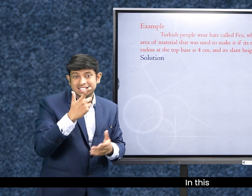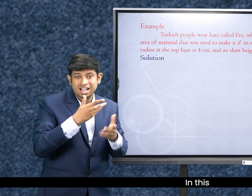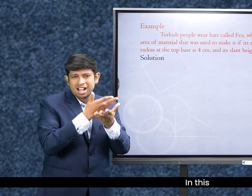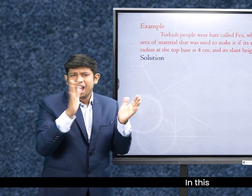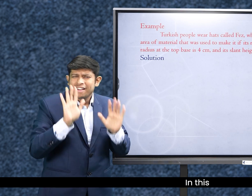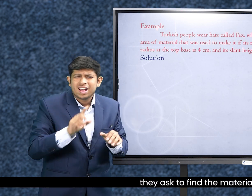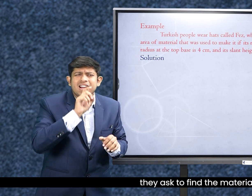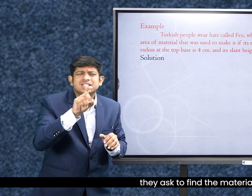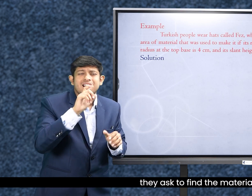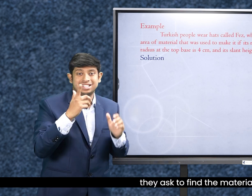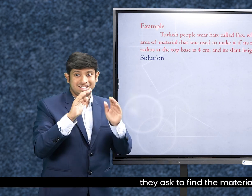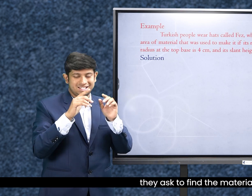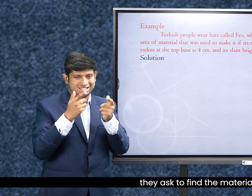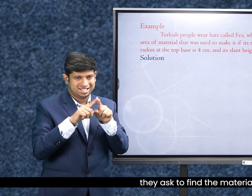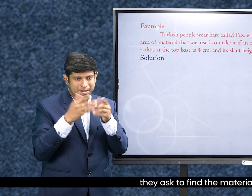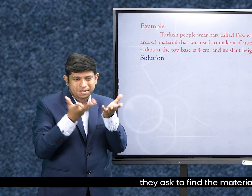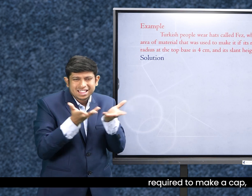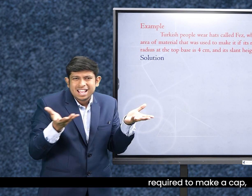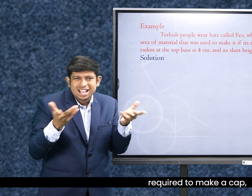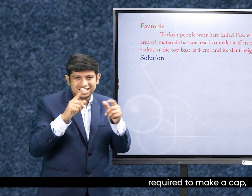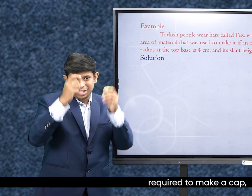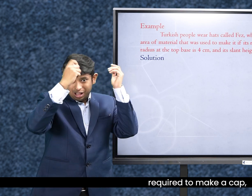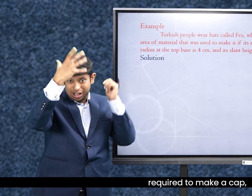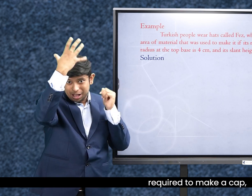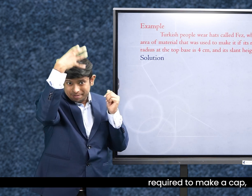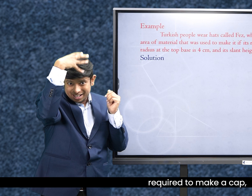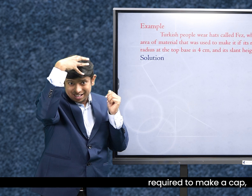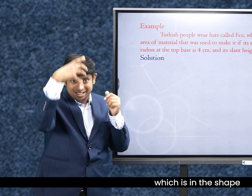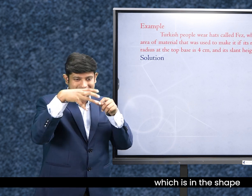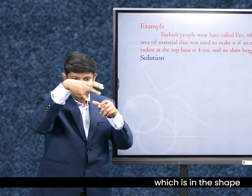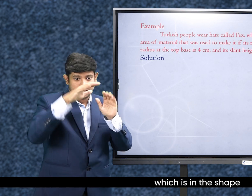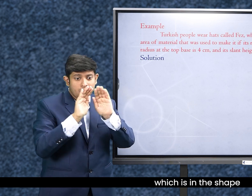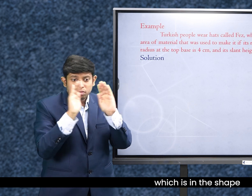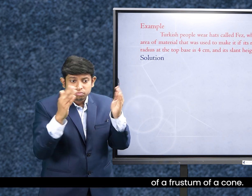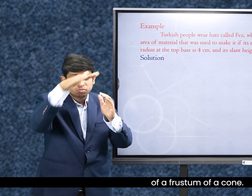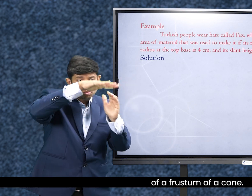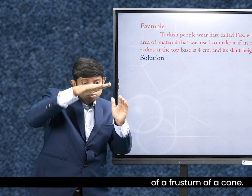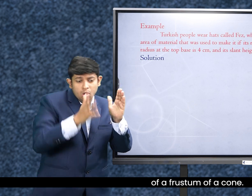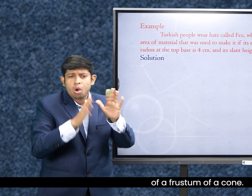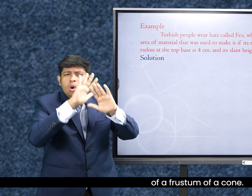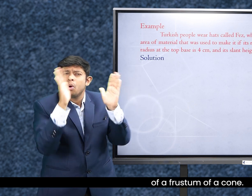In this, they have asked to find the material required to make a cap which is in the shape of a frustum of a cone.